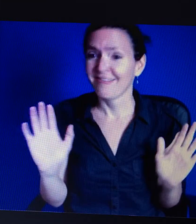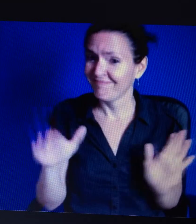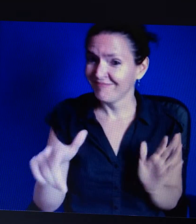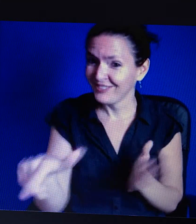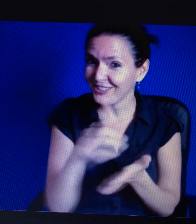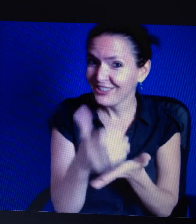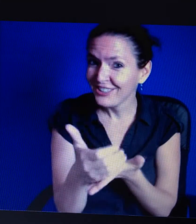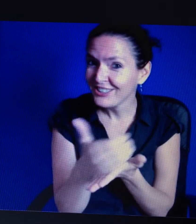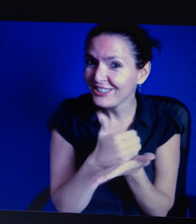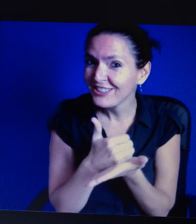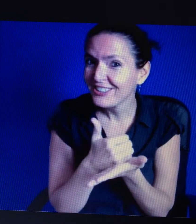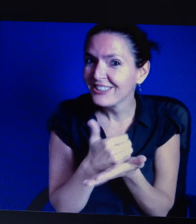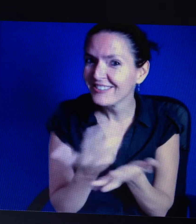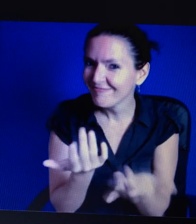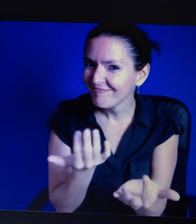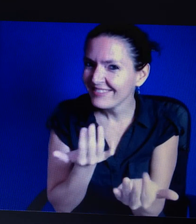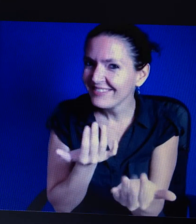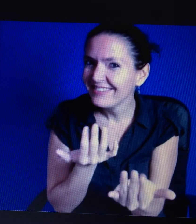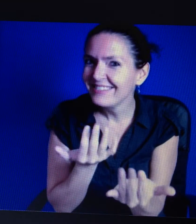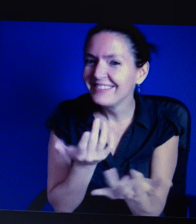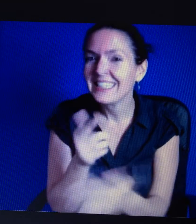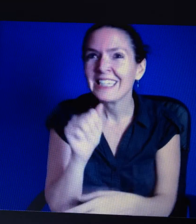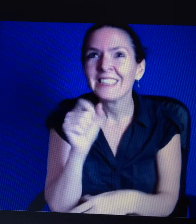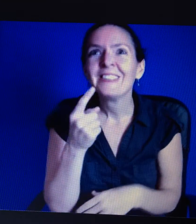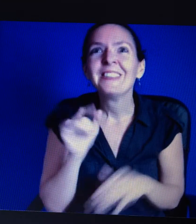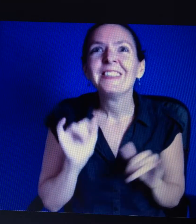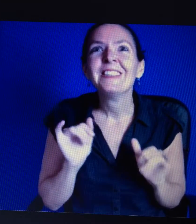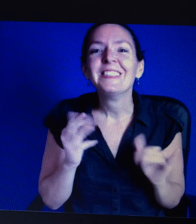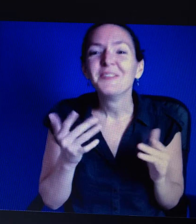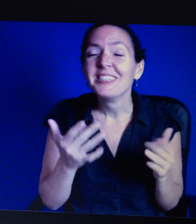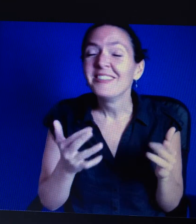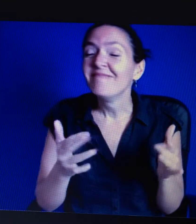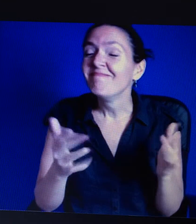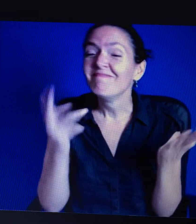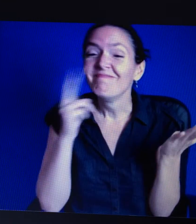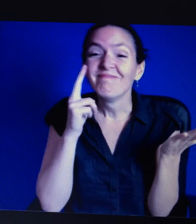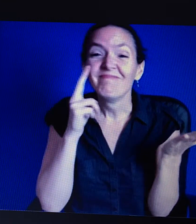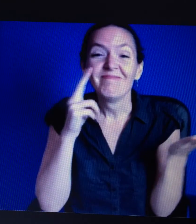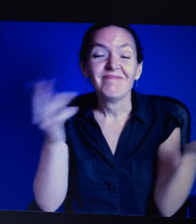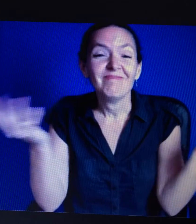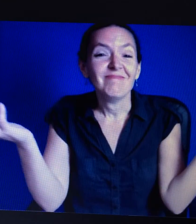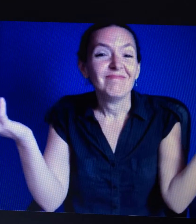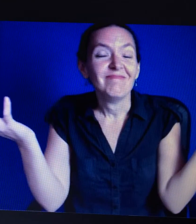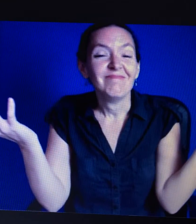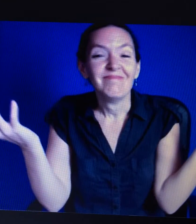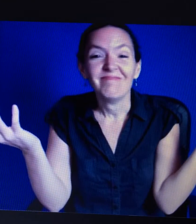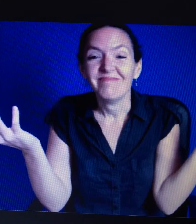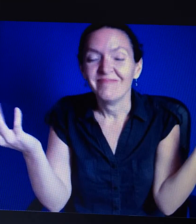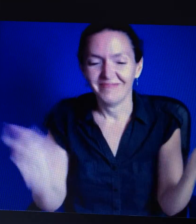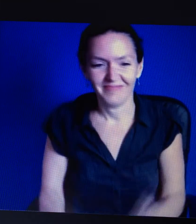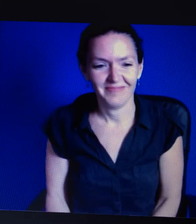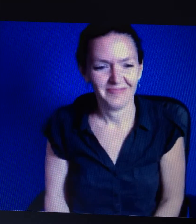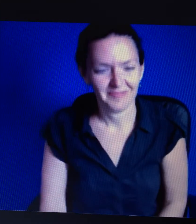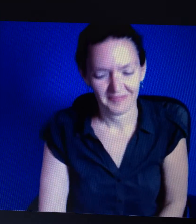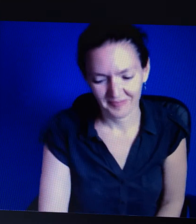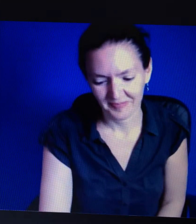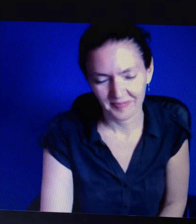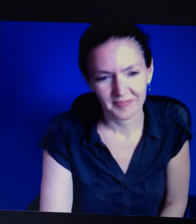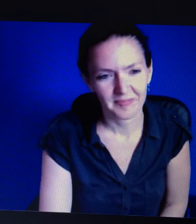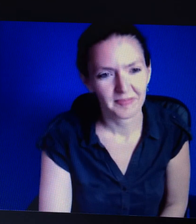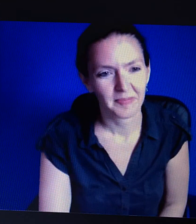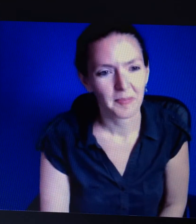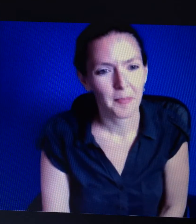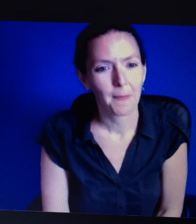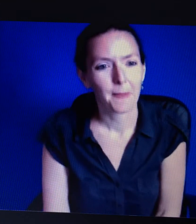It's important to know. For you to earn, just wait, and finally, you'll get your name sign. I don't know what it's going to